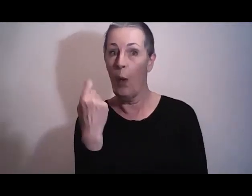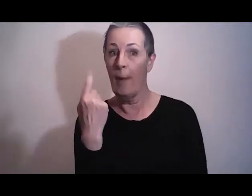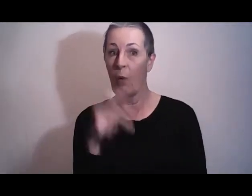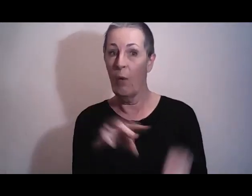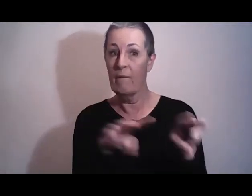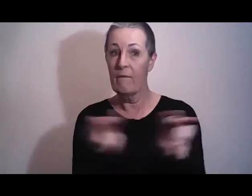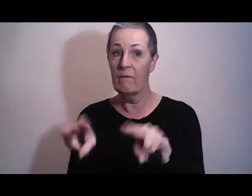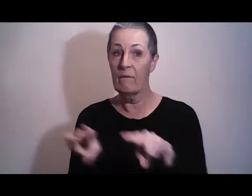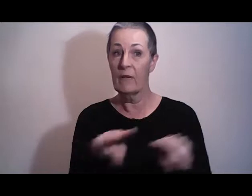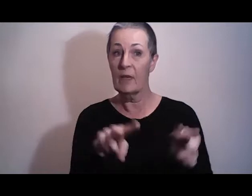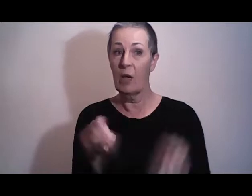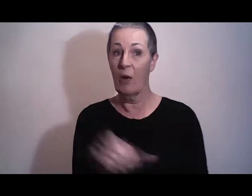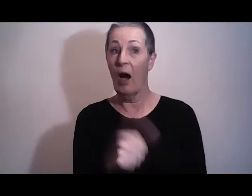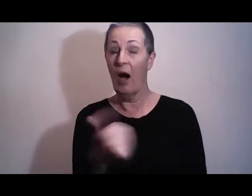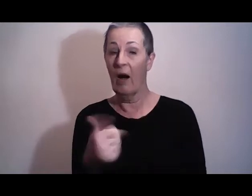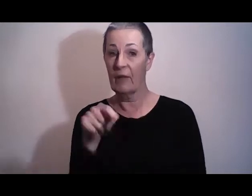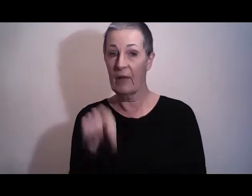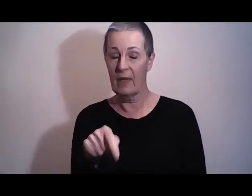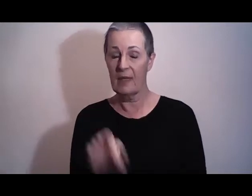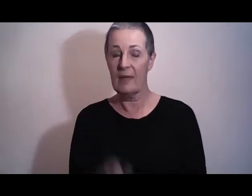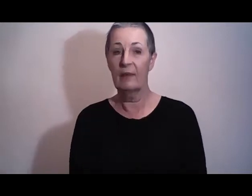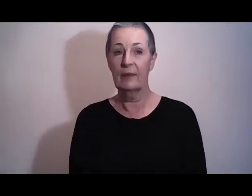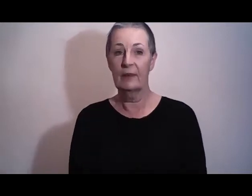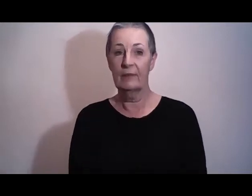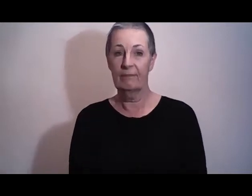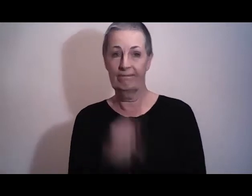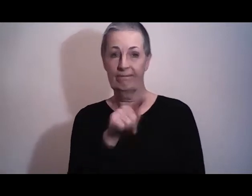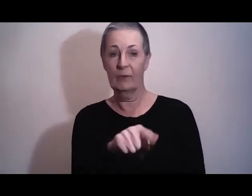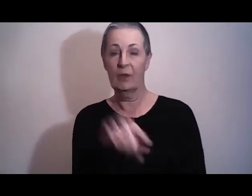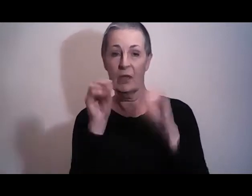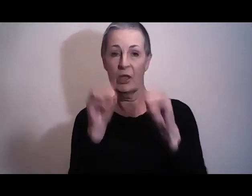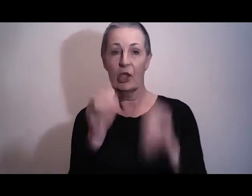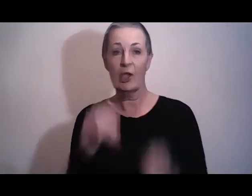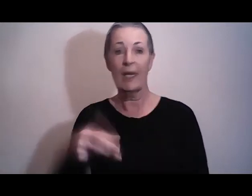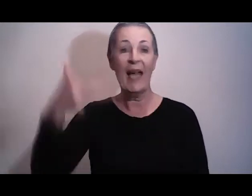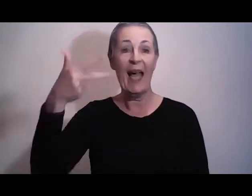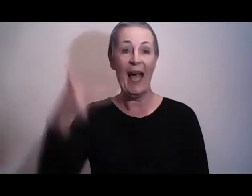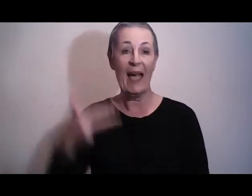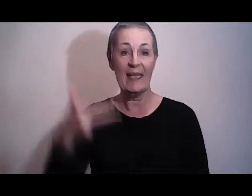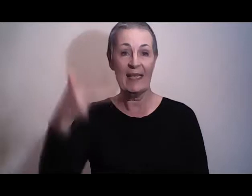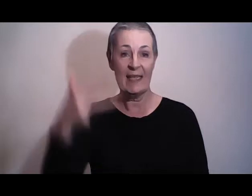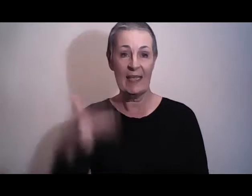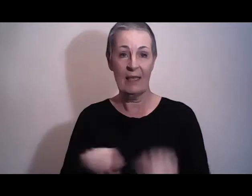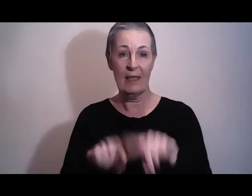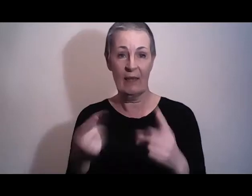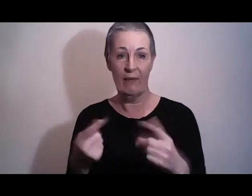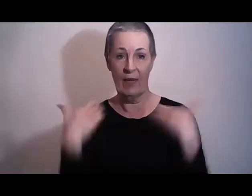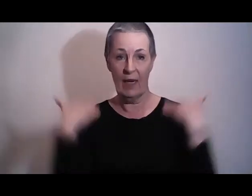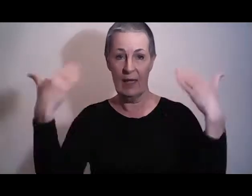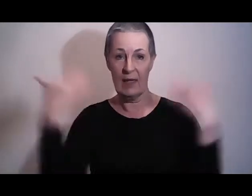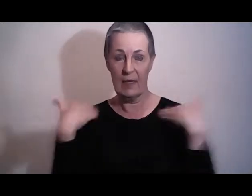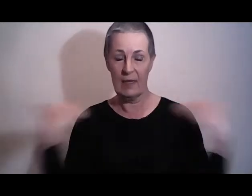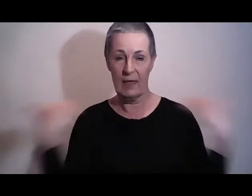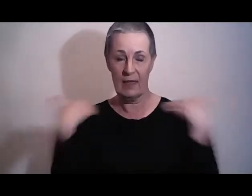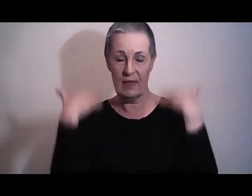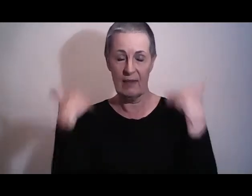know 18 exercises in Tai Chi Qigong. So the first one we're going